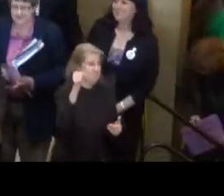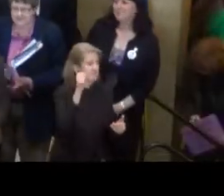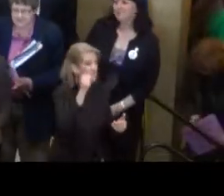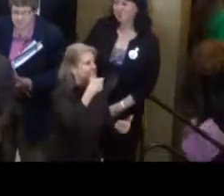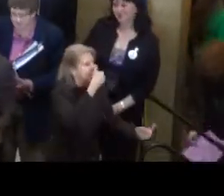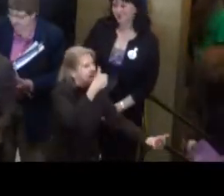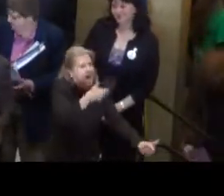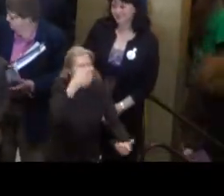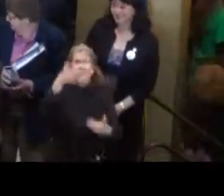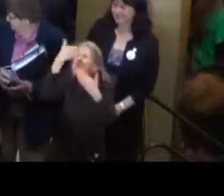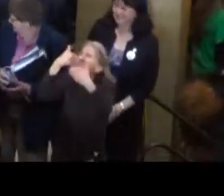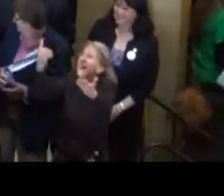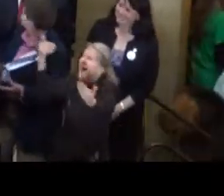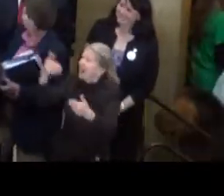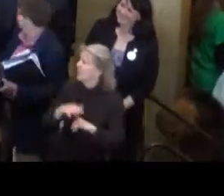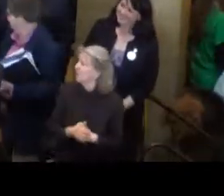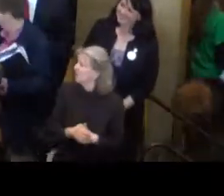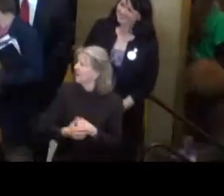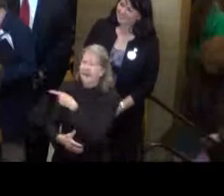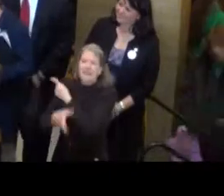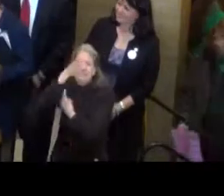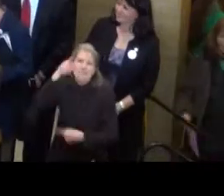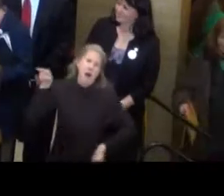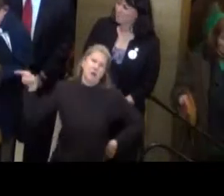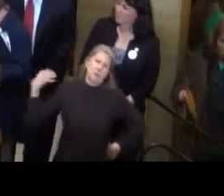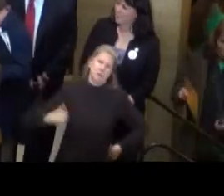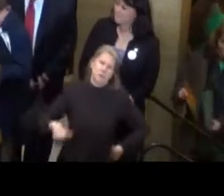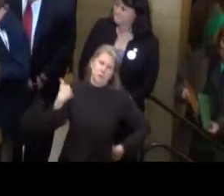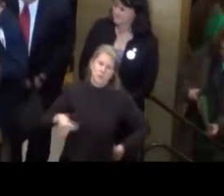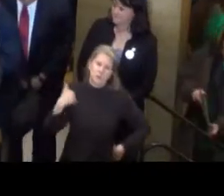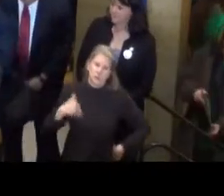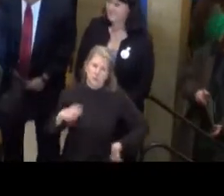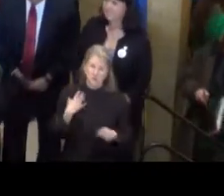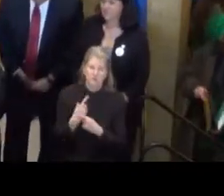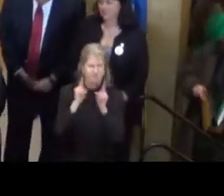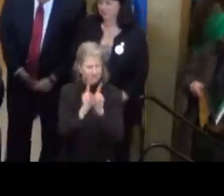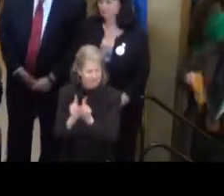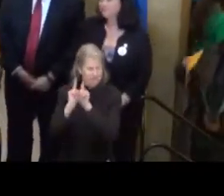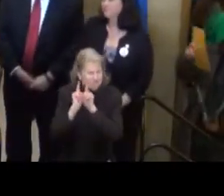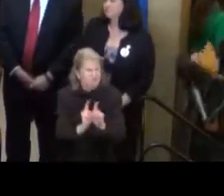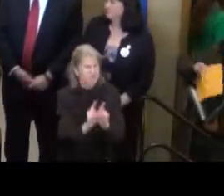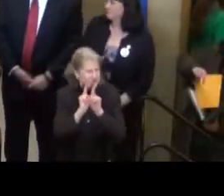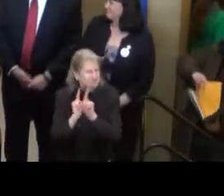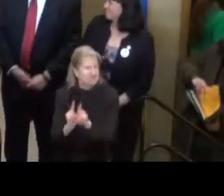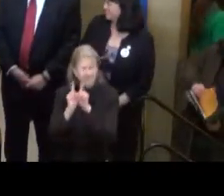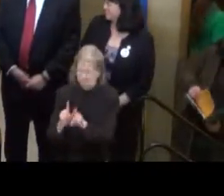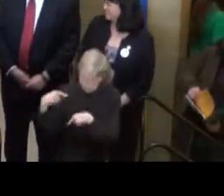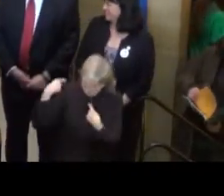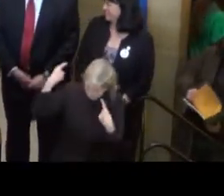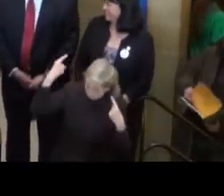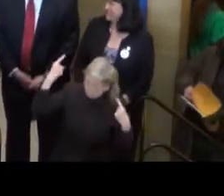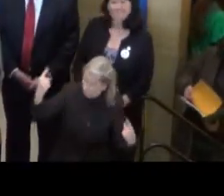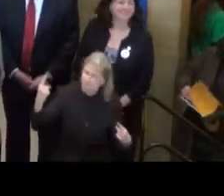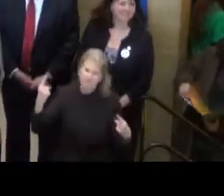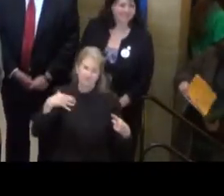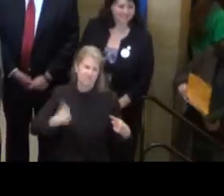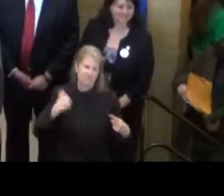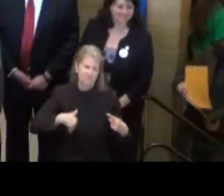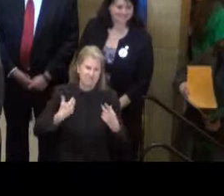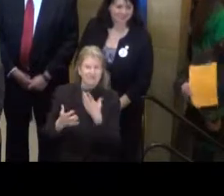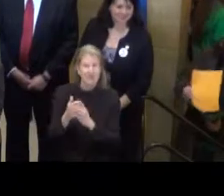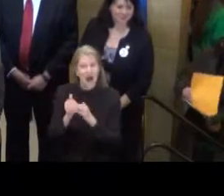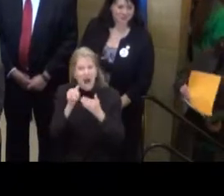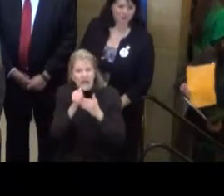thank you very much, and I have to tell you, this man has been with us lockstep, an amazing champion who has been carrying this legislation on the House